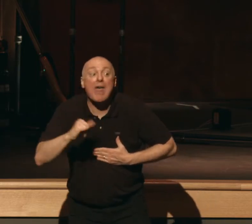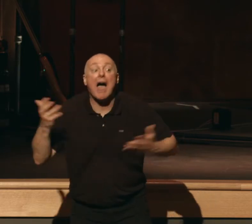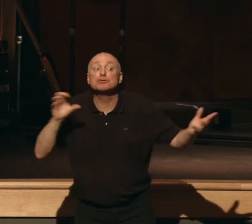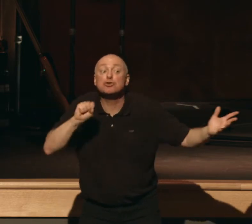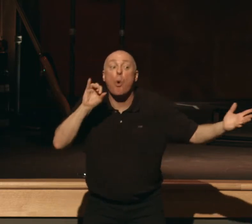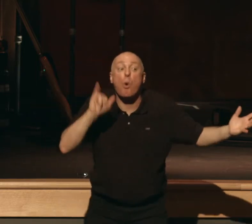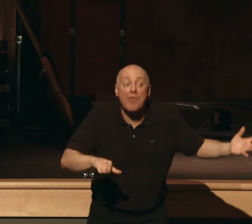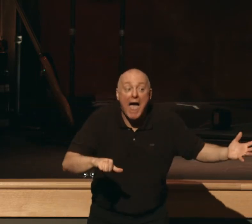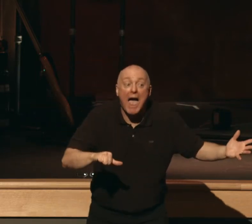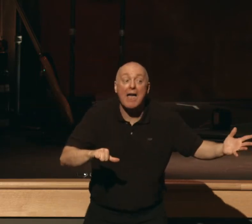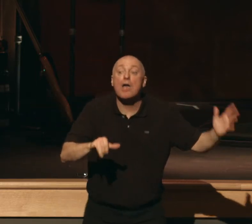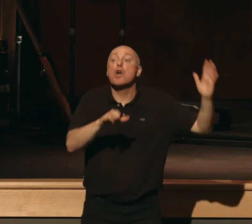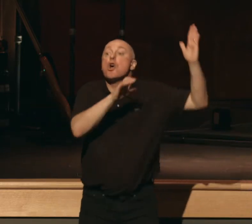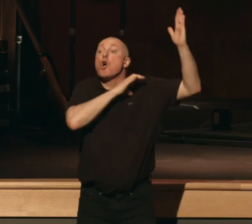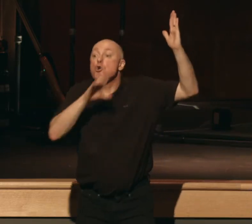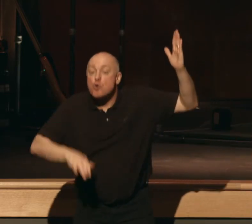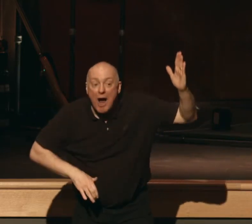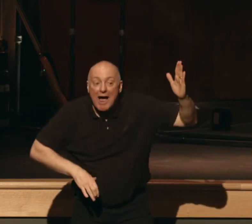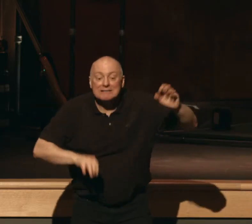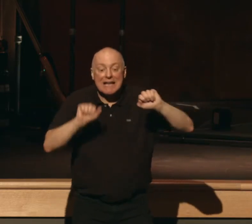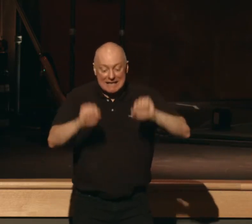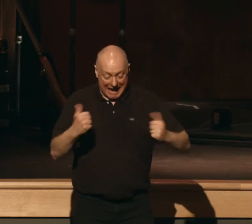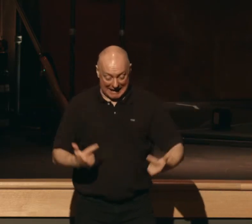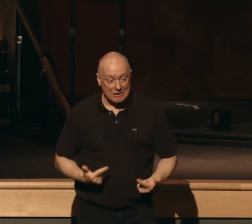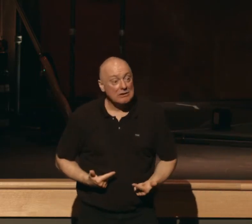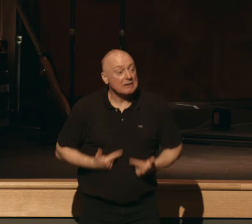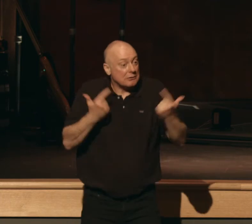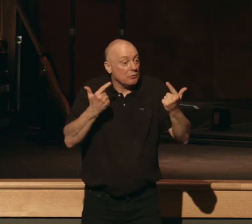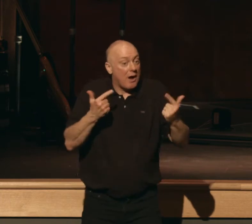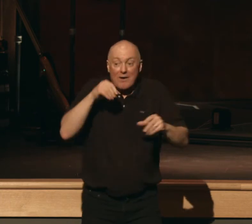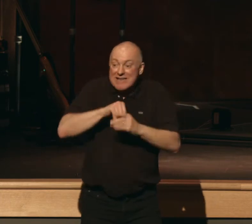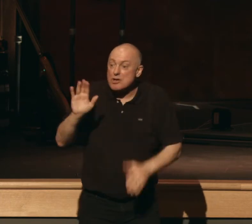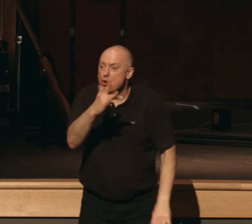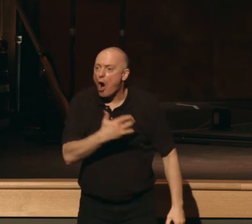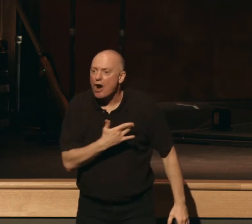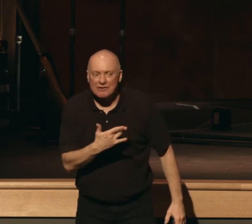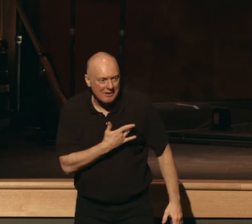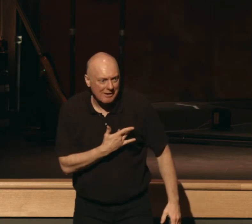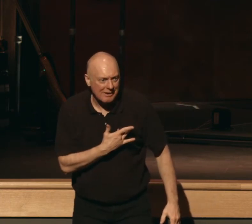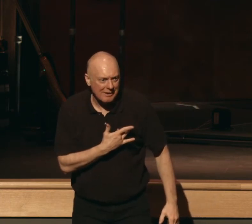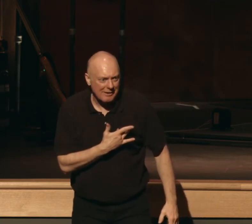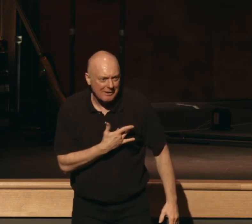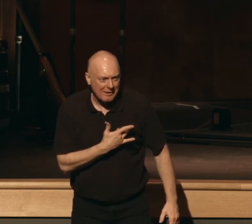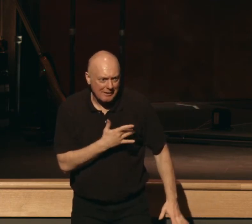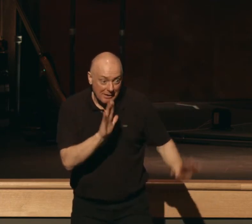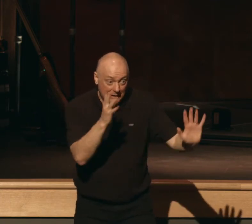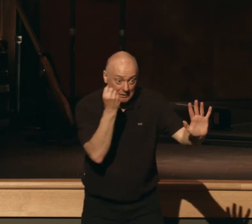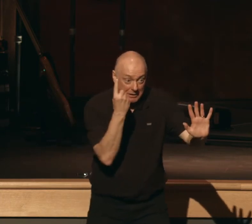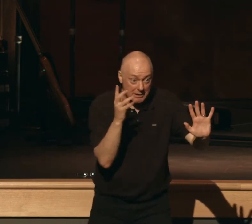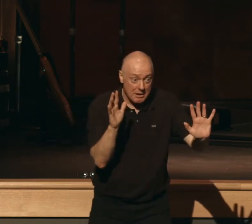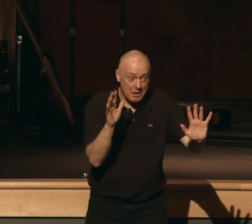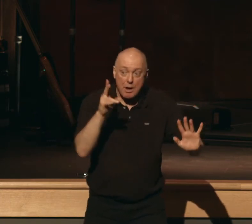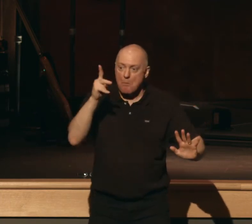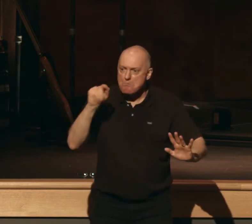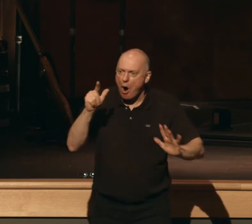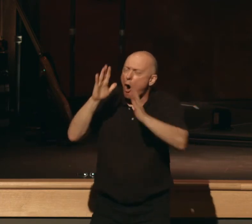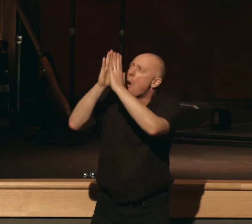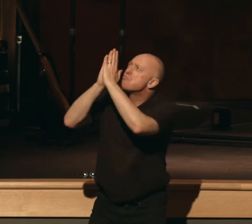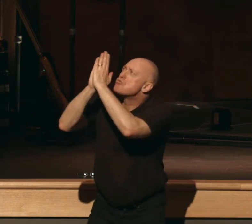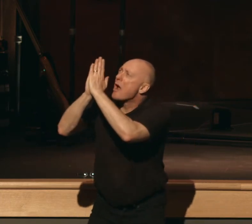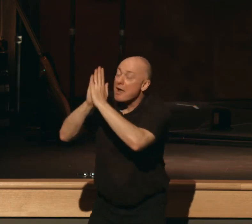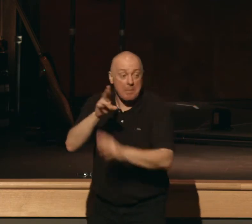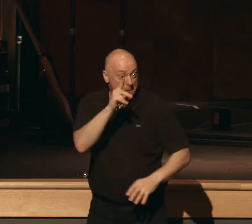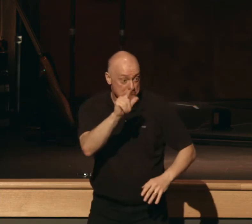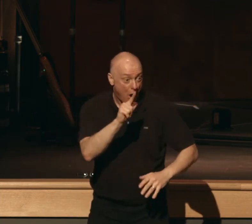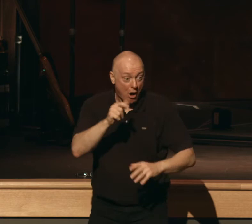here's the reason, that Christ may dwell in your hearts. So again, Paul is praying. This is